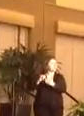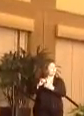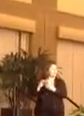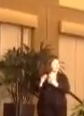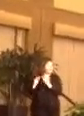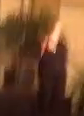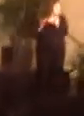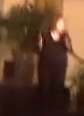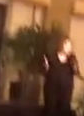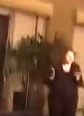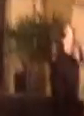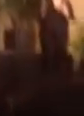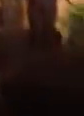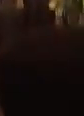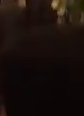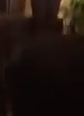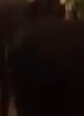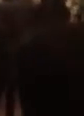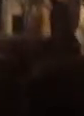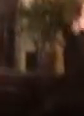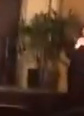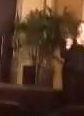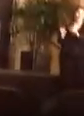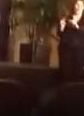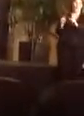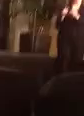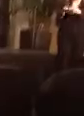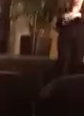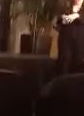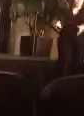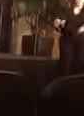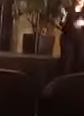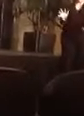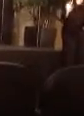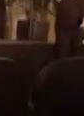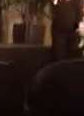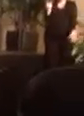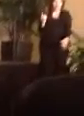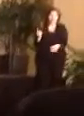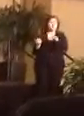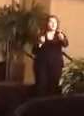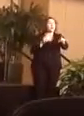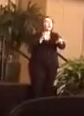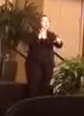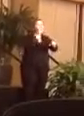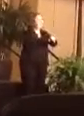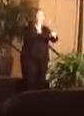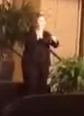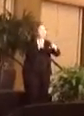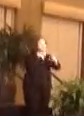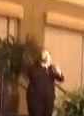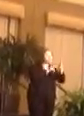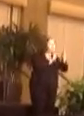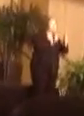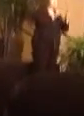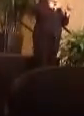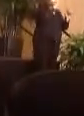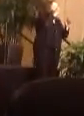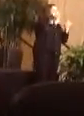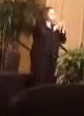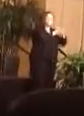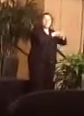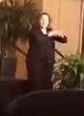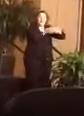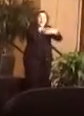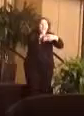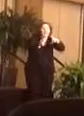and large, like it's gay people that come out to the parade. In Toronto, it's like straight people with their kids, and it's coming out to be like, okay, like this